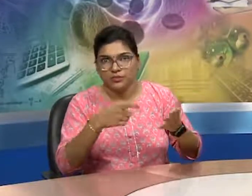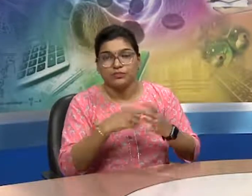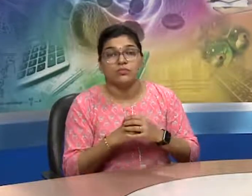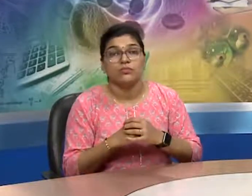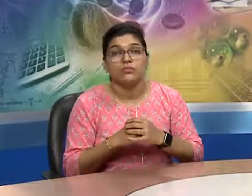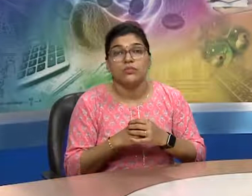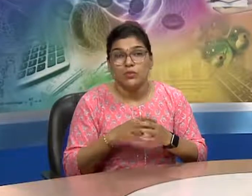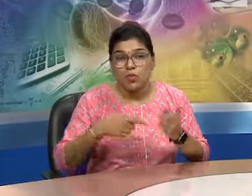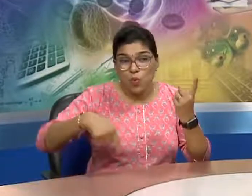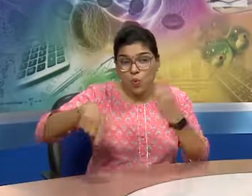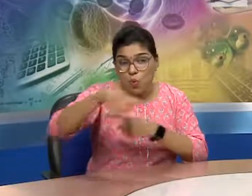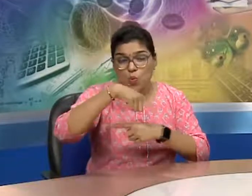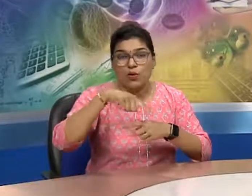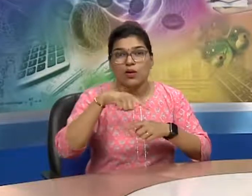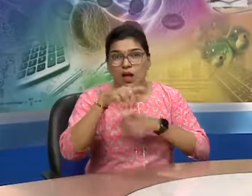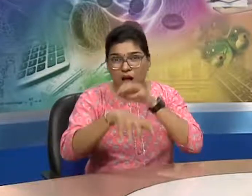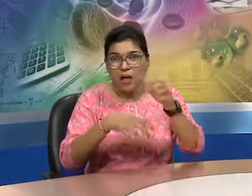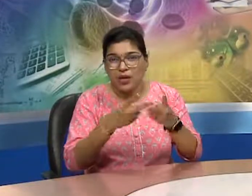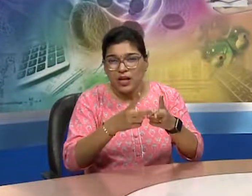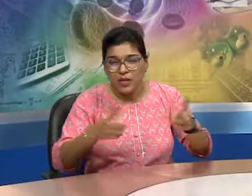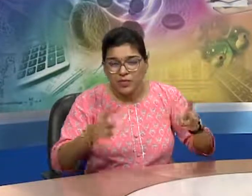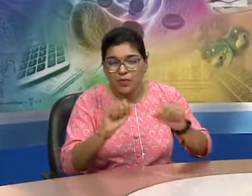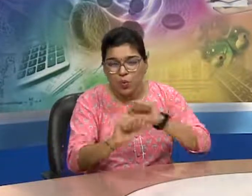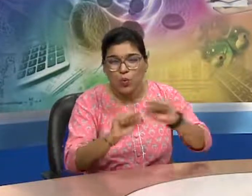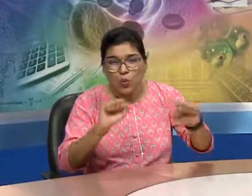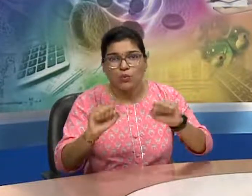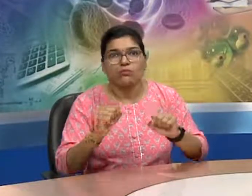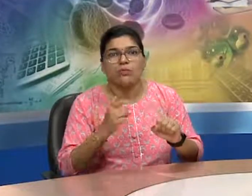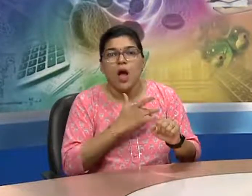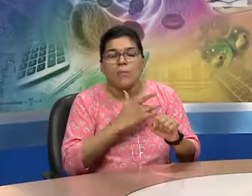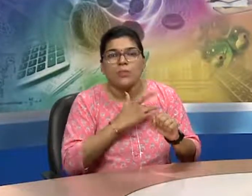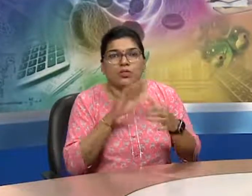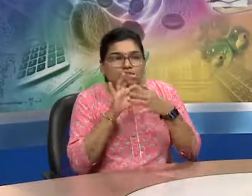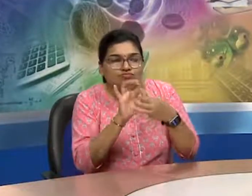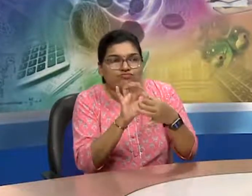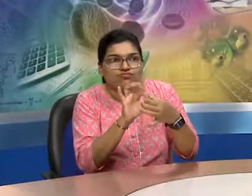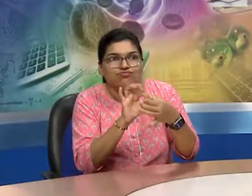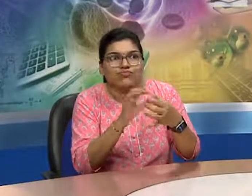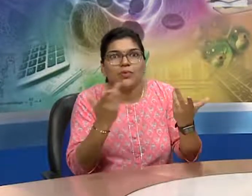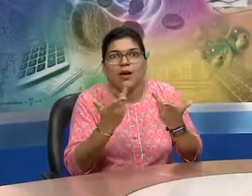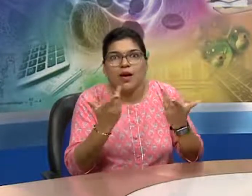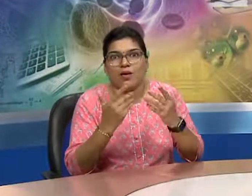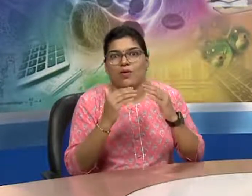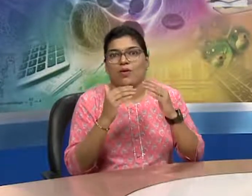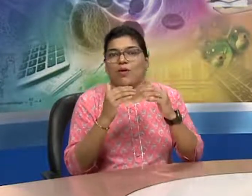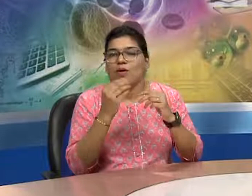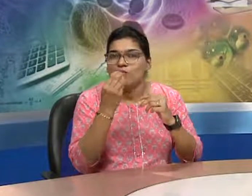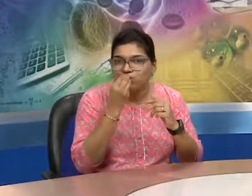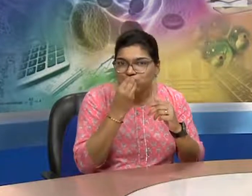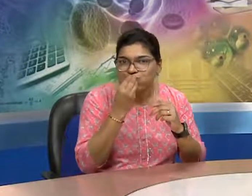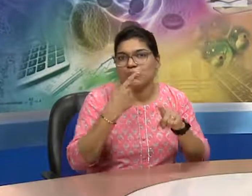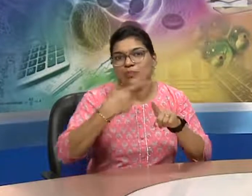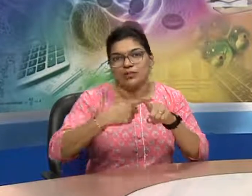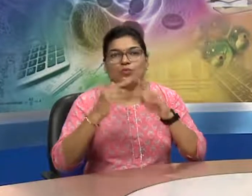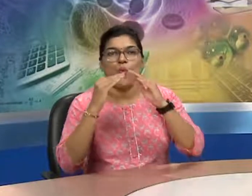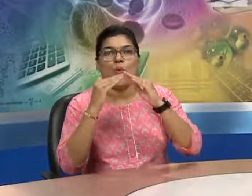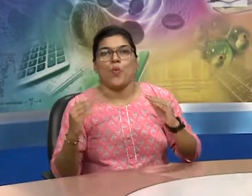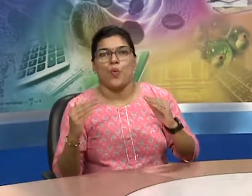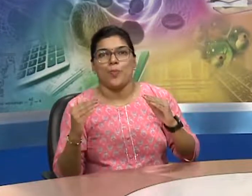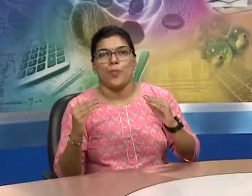The most important resources in the nature of animals are food and